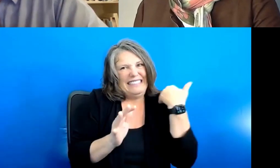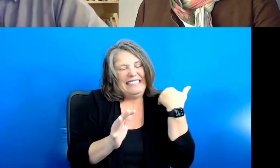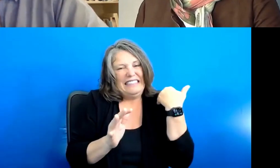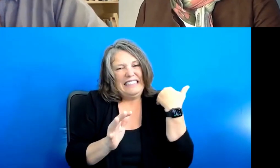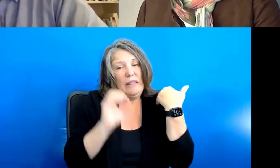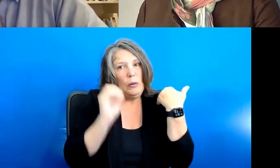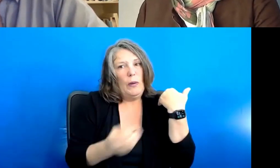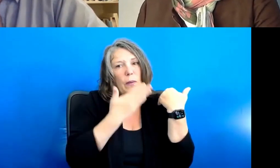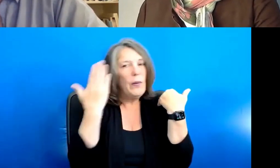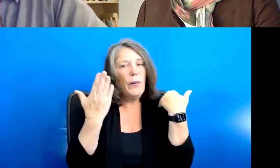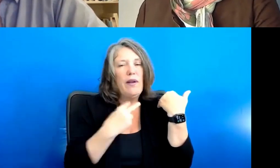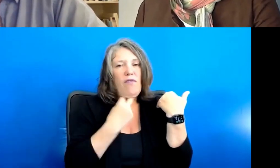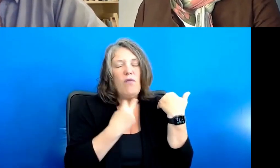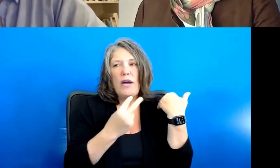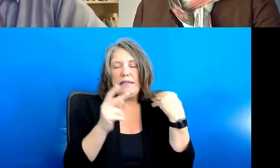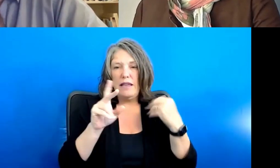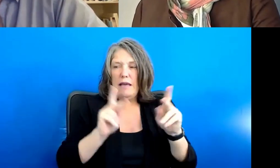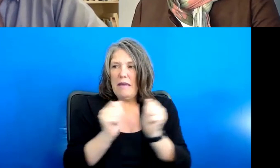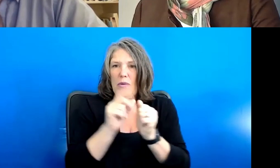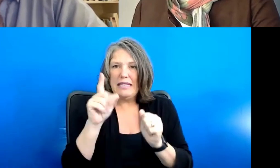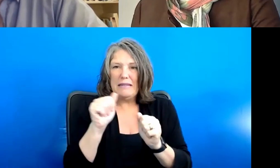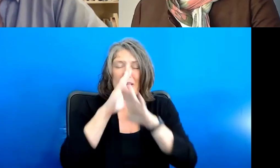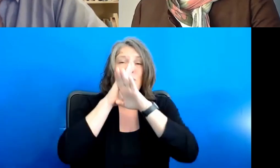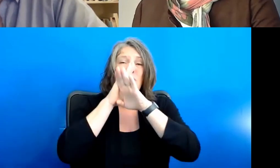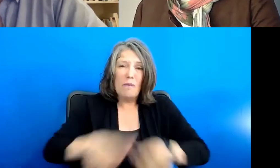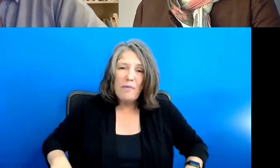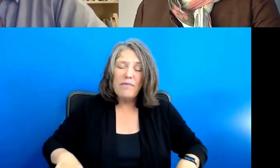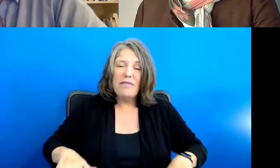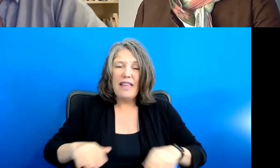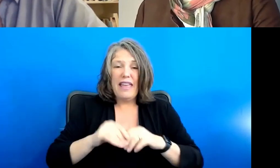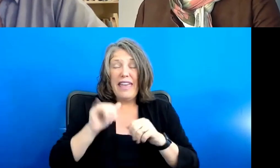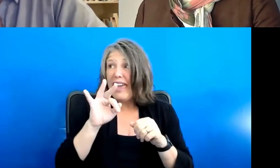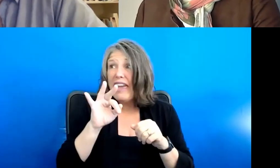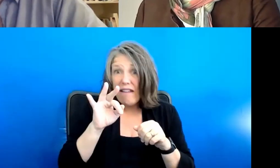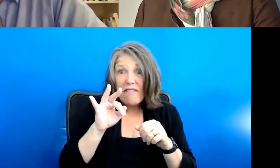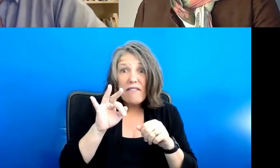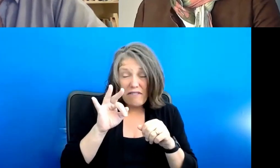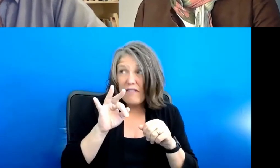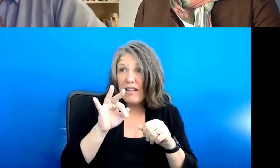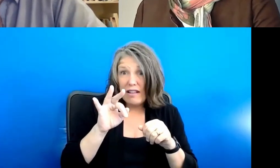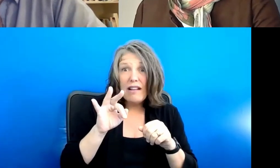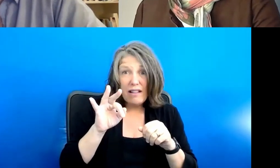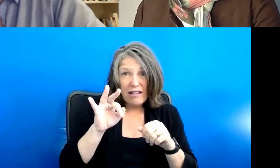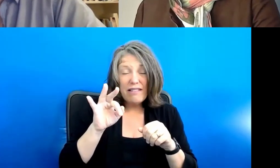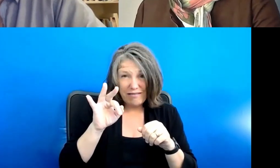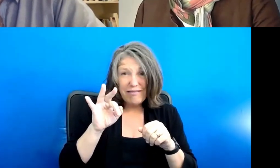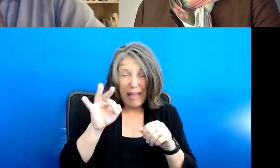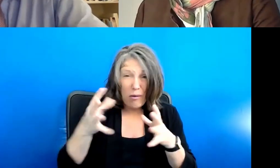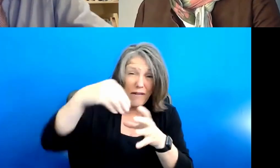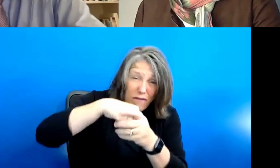no voice of persons with disabilities. If there was, a lot of the mistakes could have been avoided.